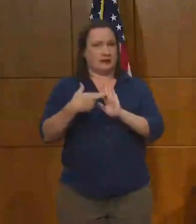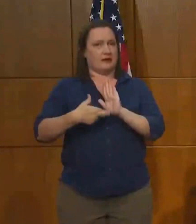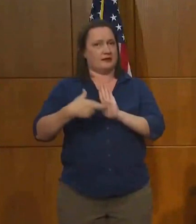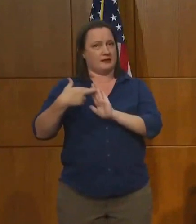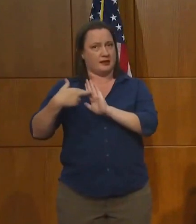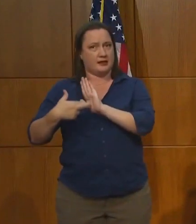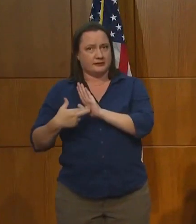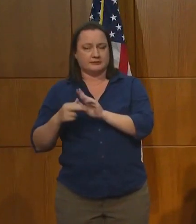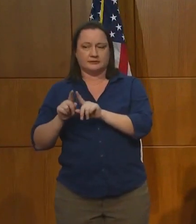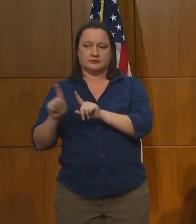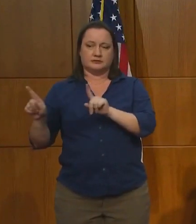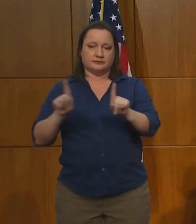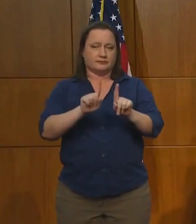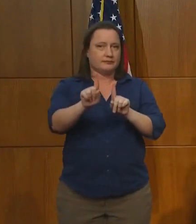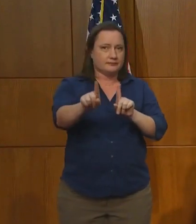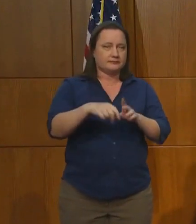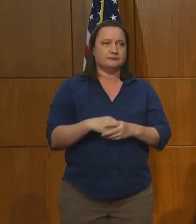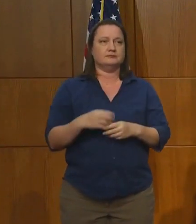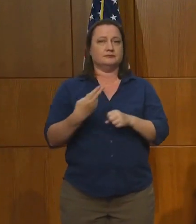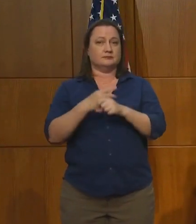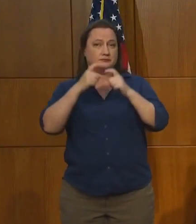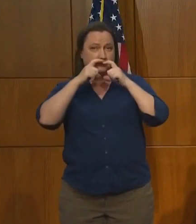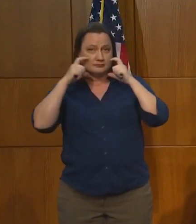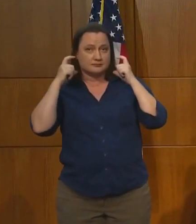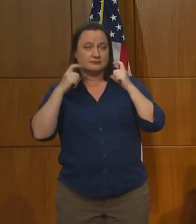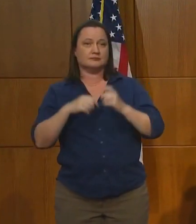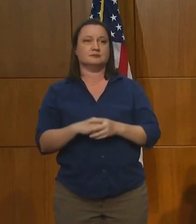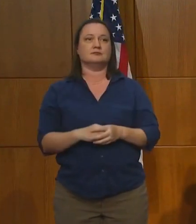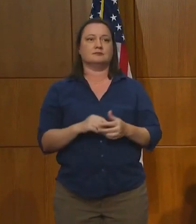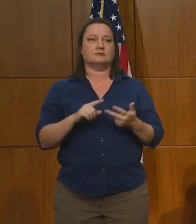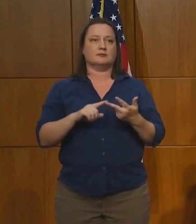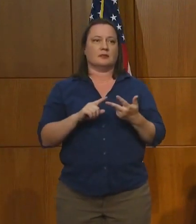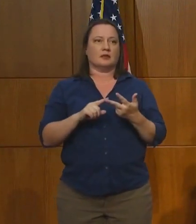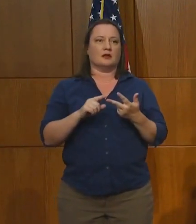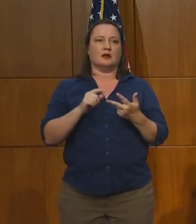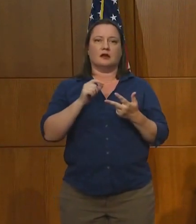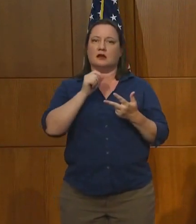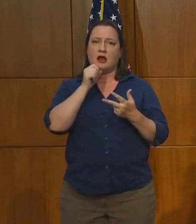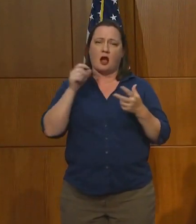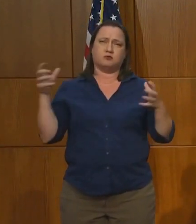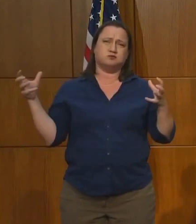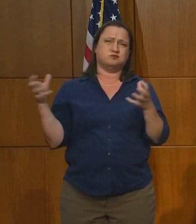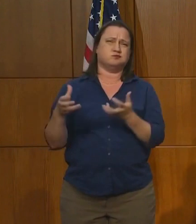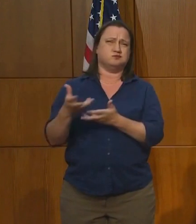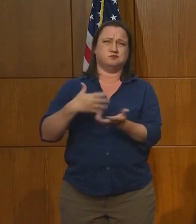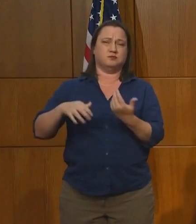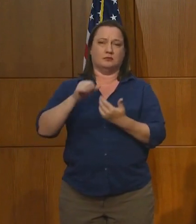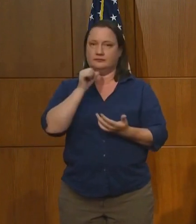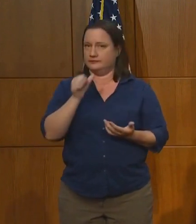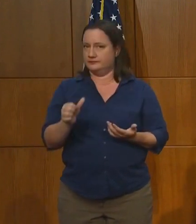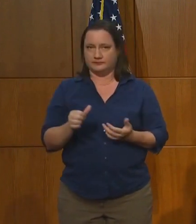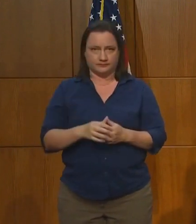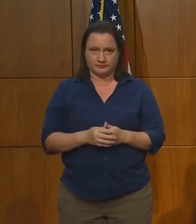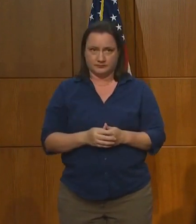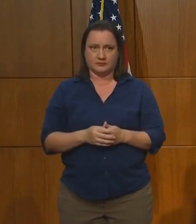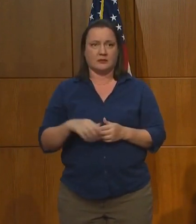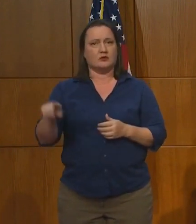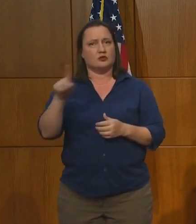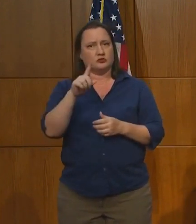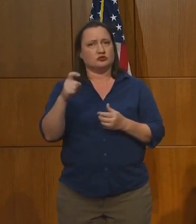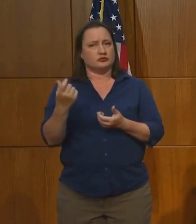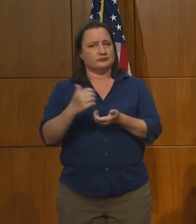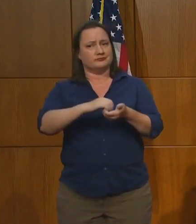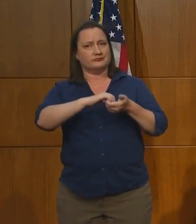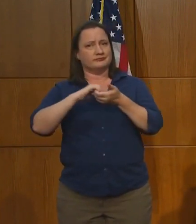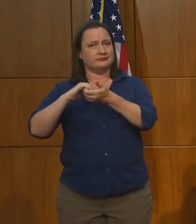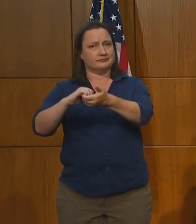the social distancing, the wearing of facial protection, the not getting in large gatherings, and just be part of the solution. So